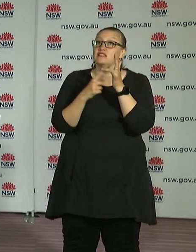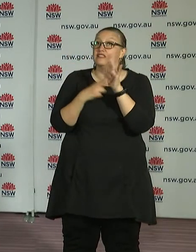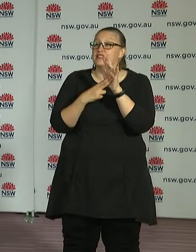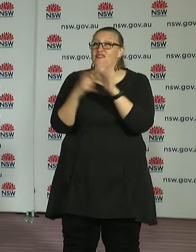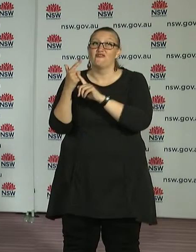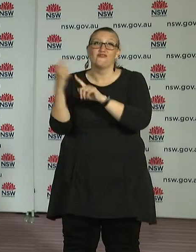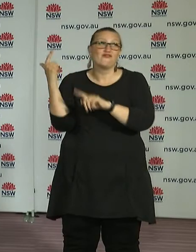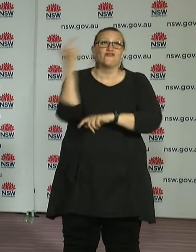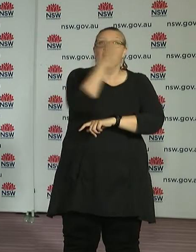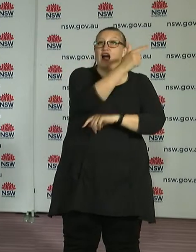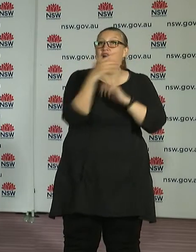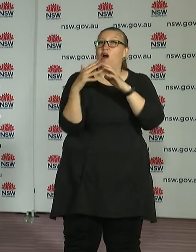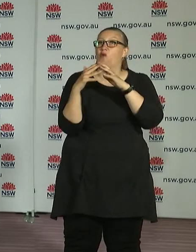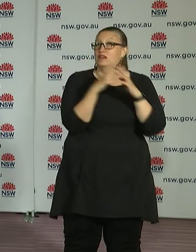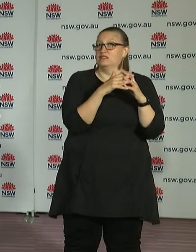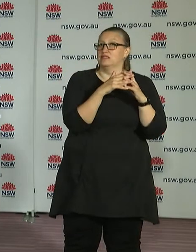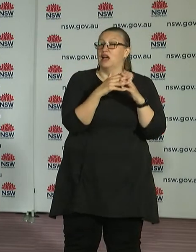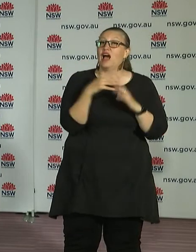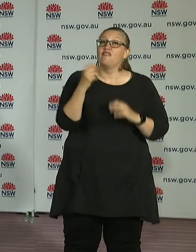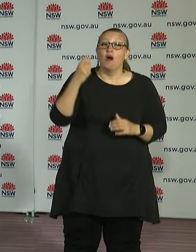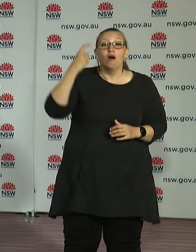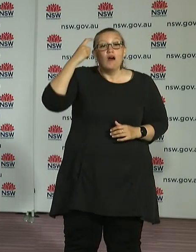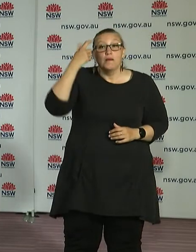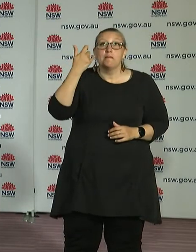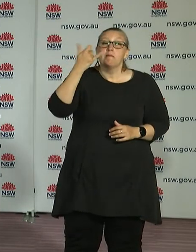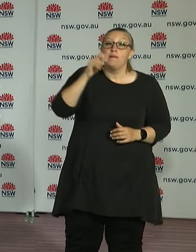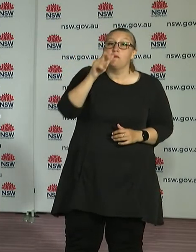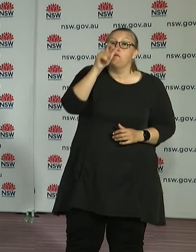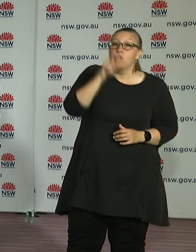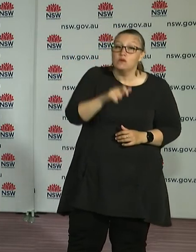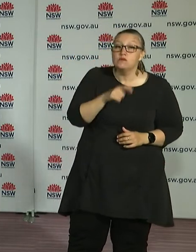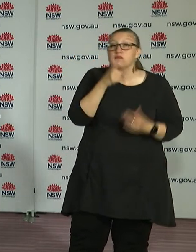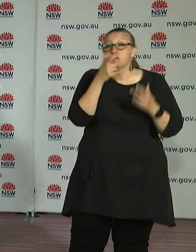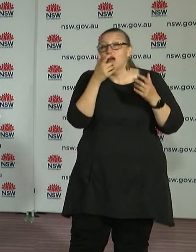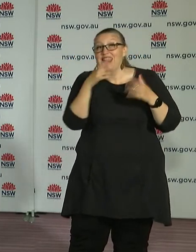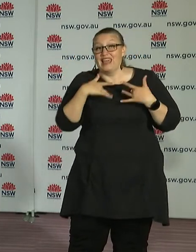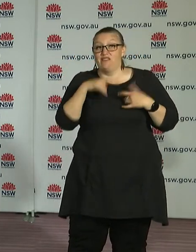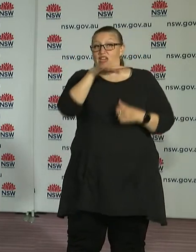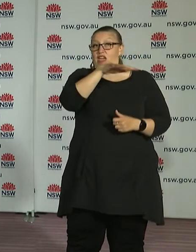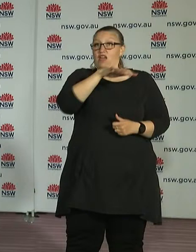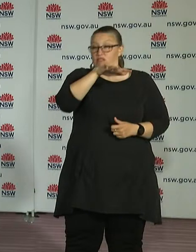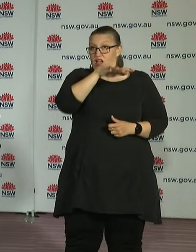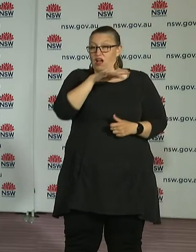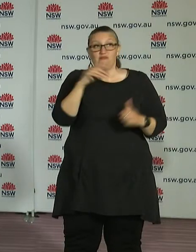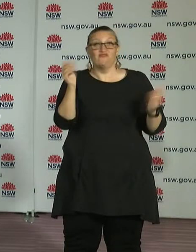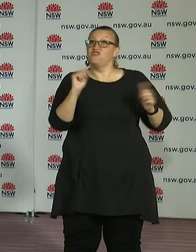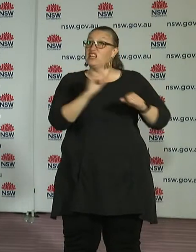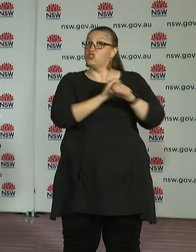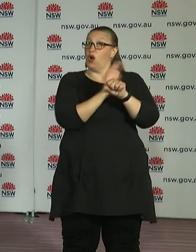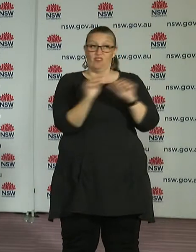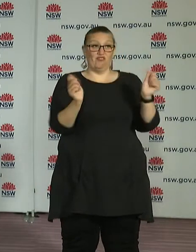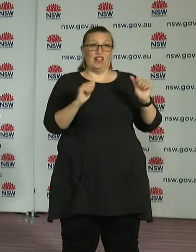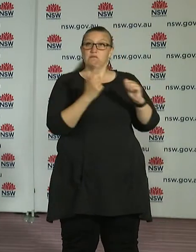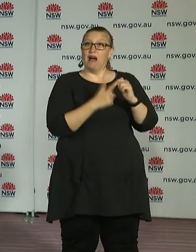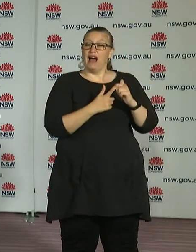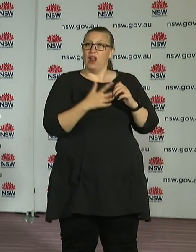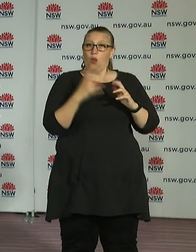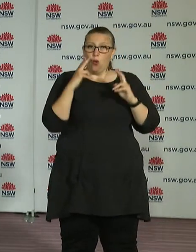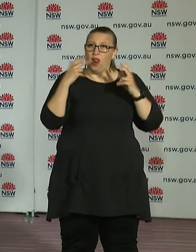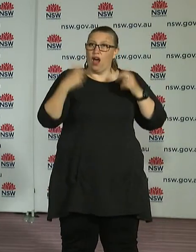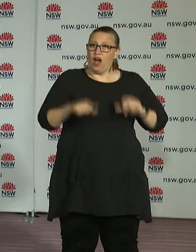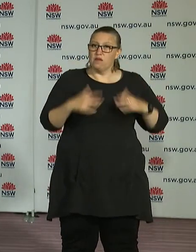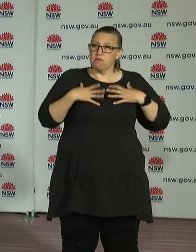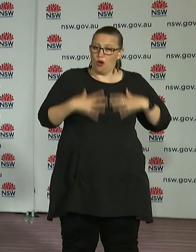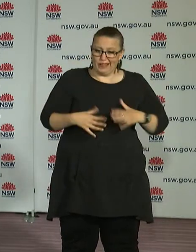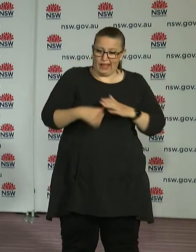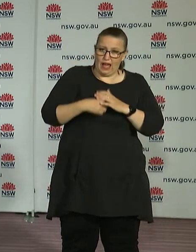there is a possible source of someone who's resolved the infection, but as you know, you can shed for a period of time. But we are still